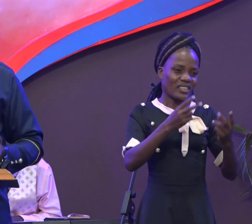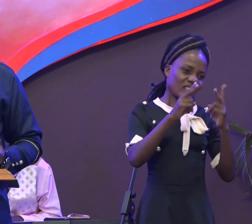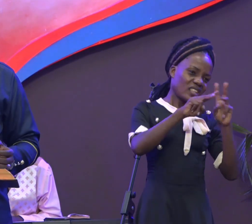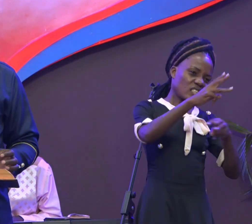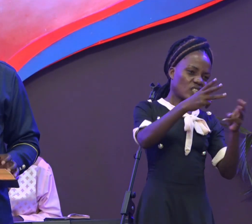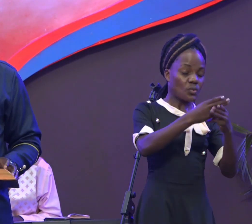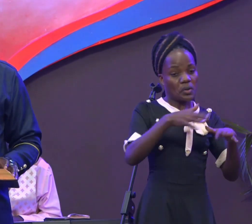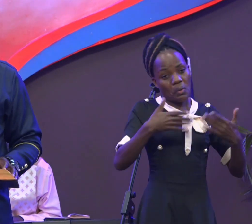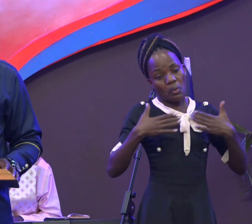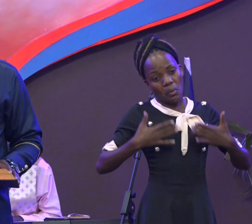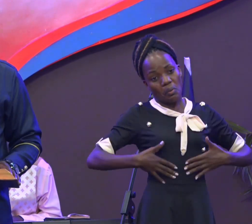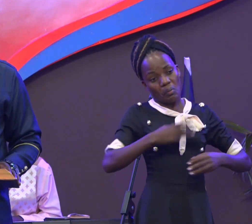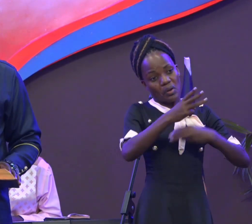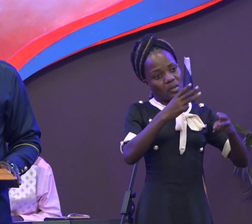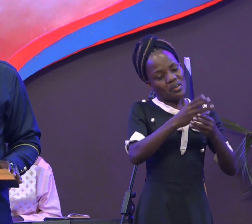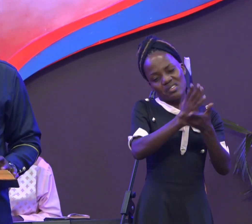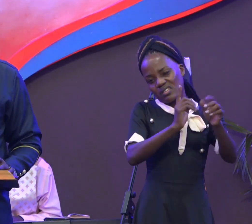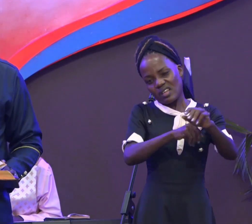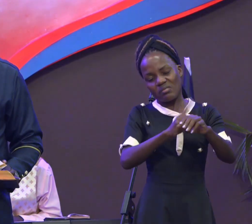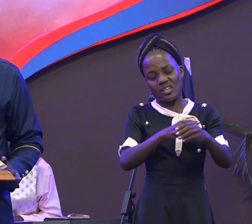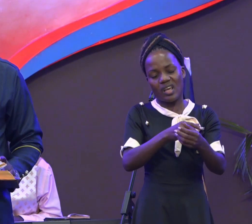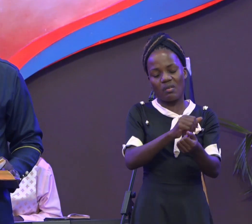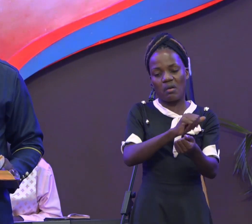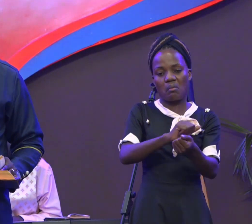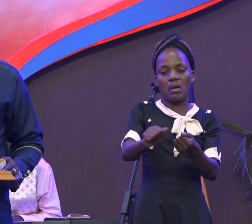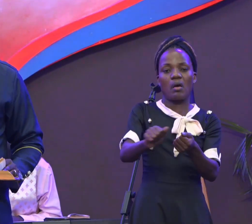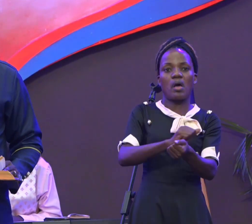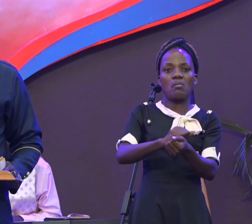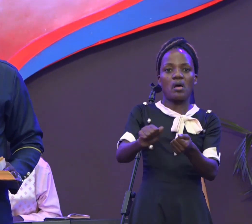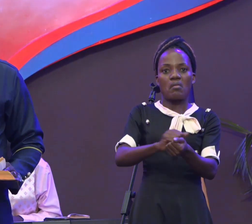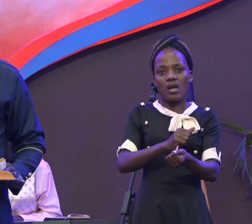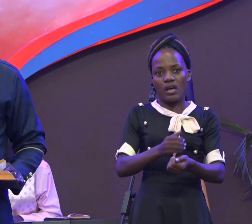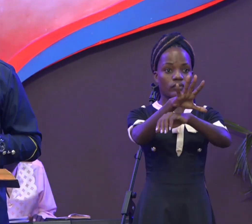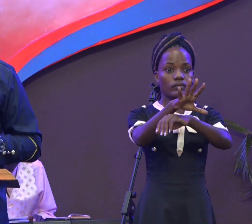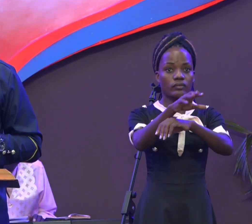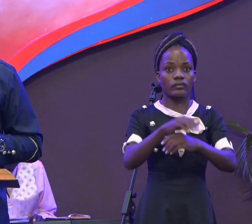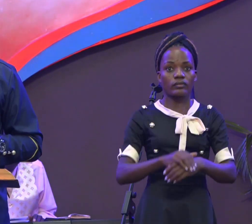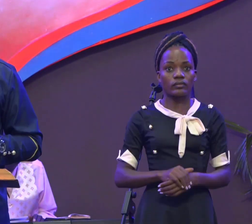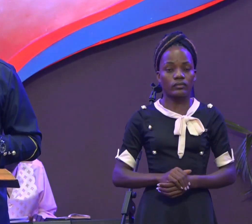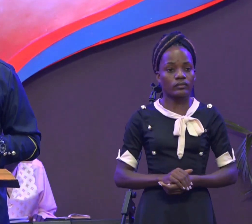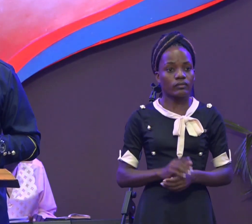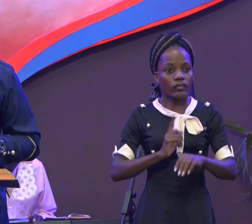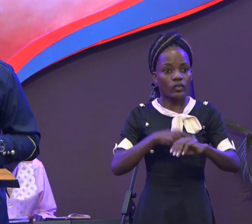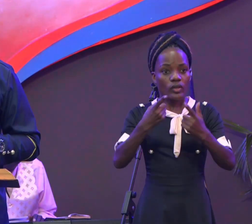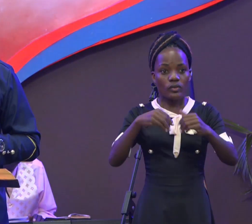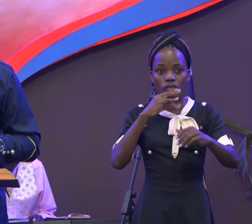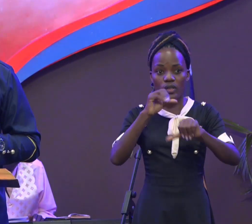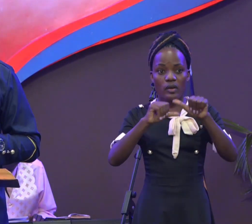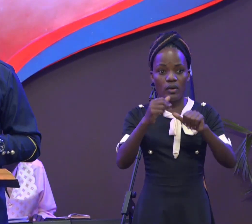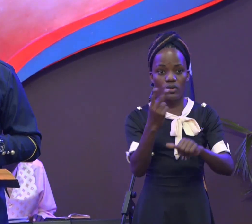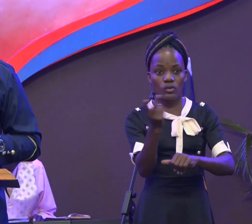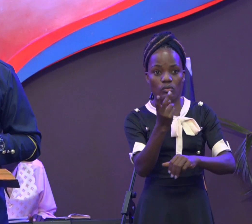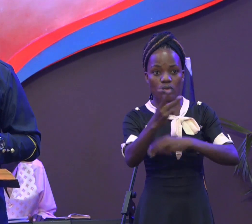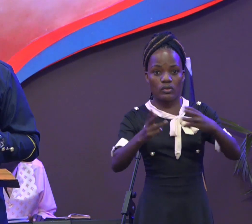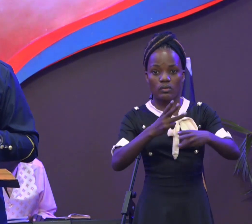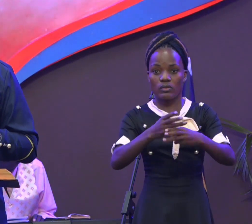But the physical things, they blossom like a flower and they fade away. As we speak about